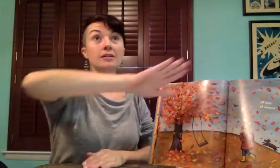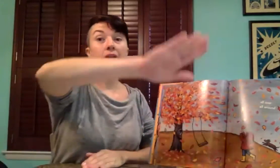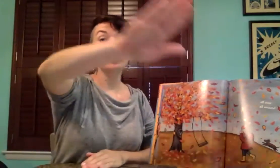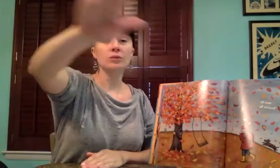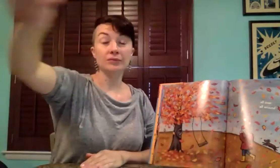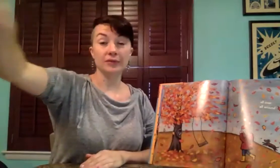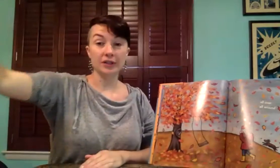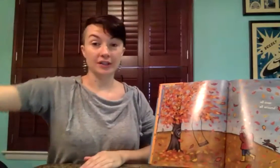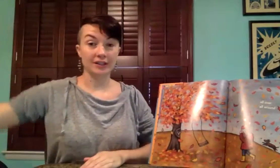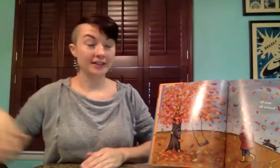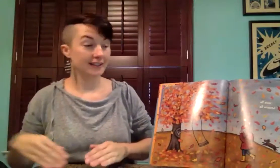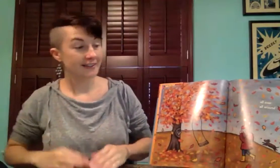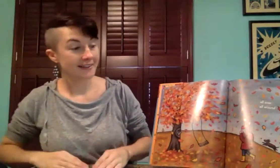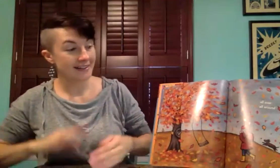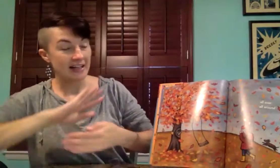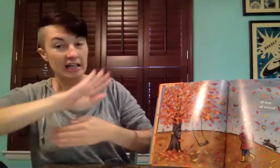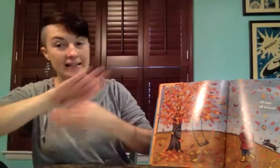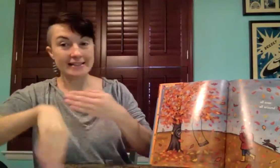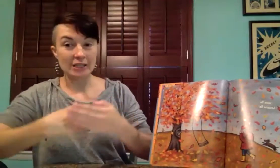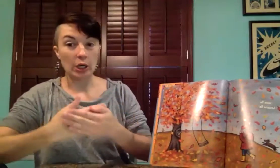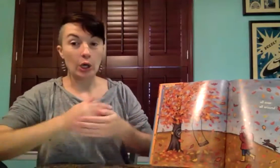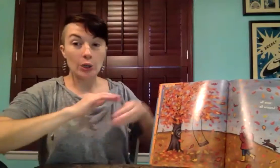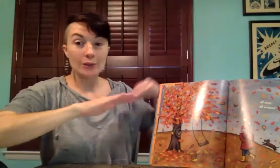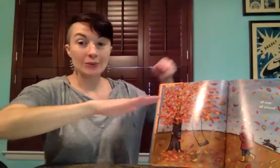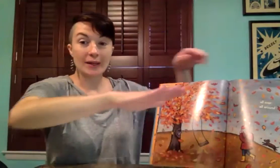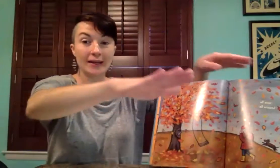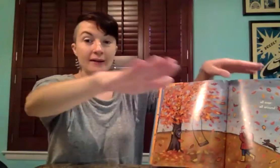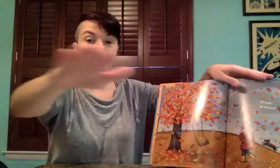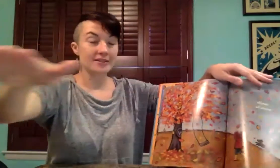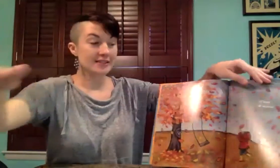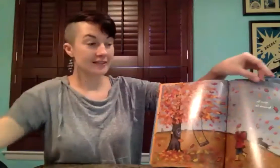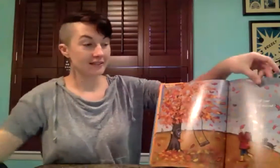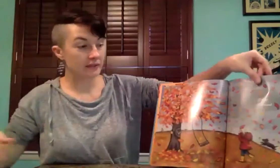All over and all around.